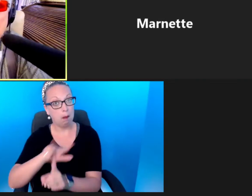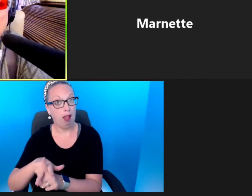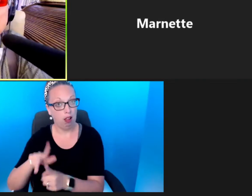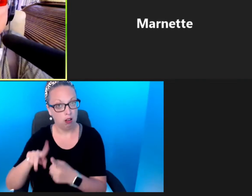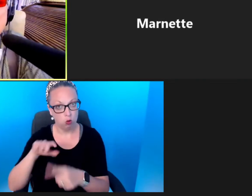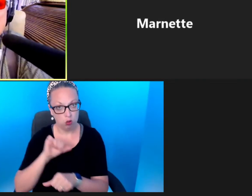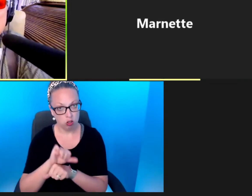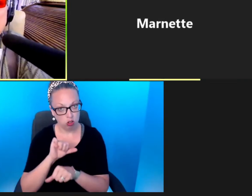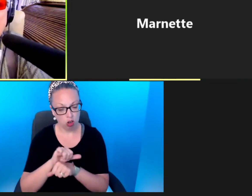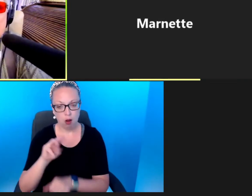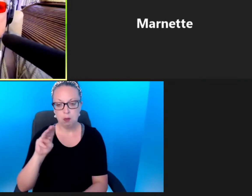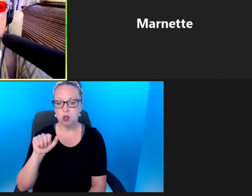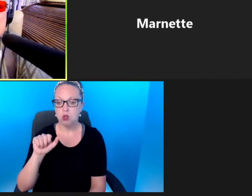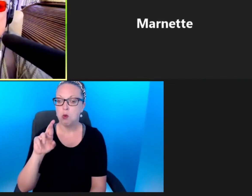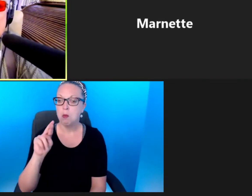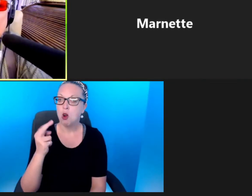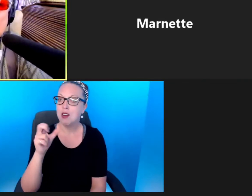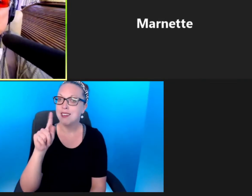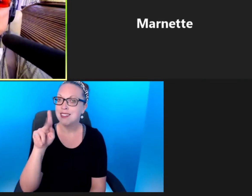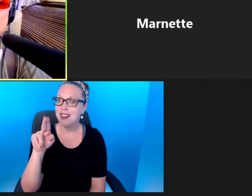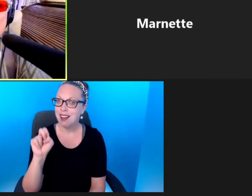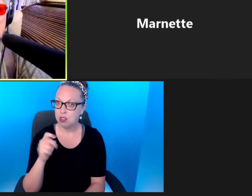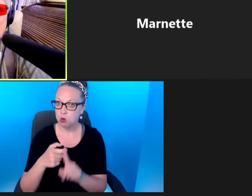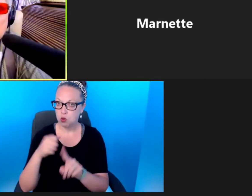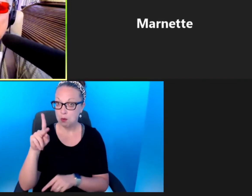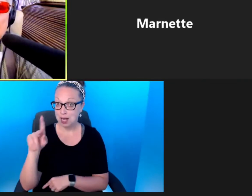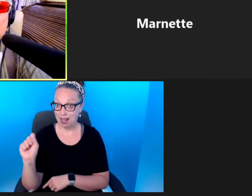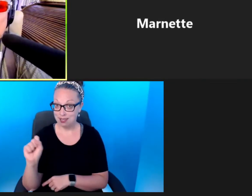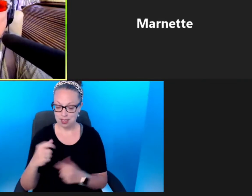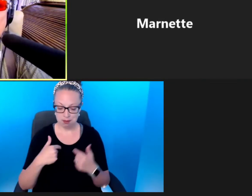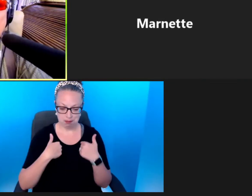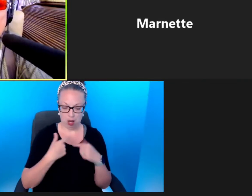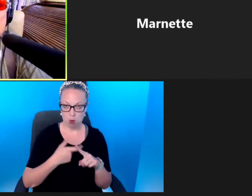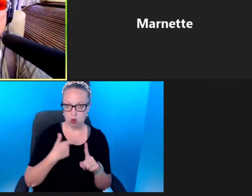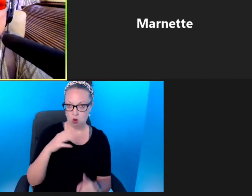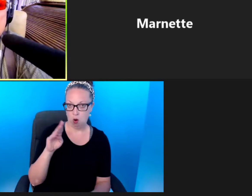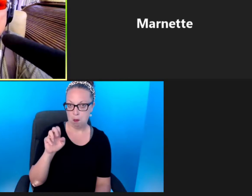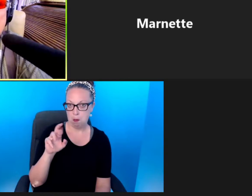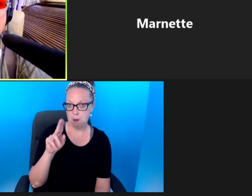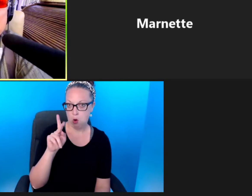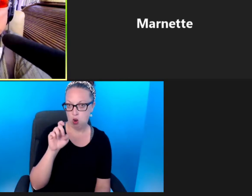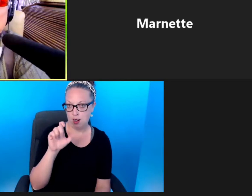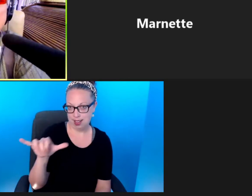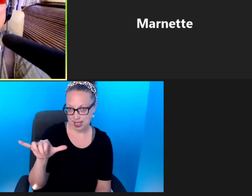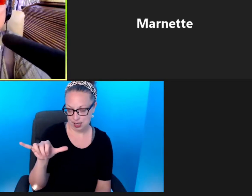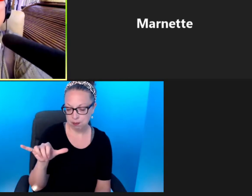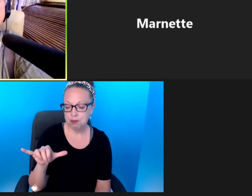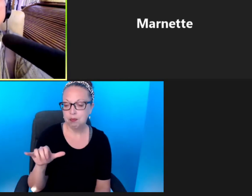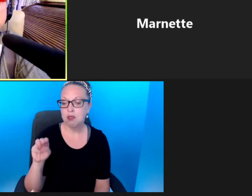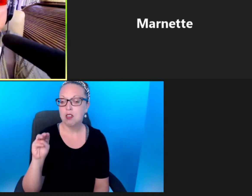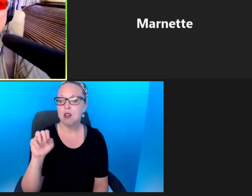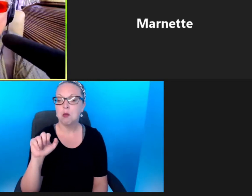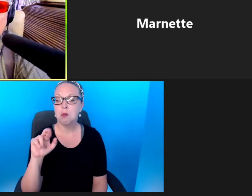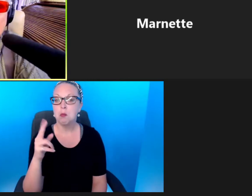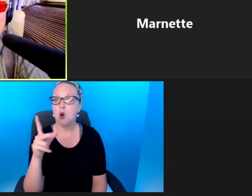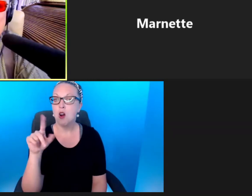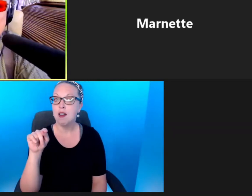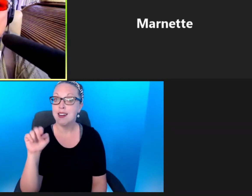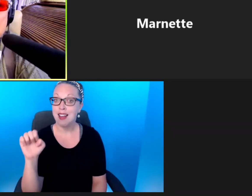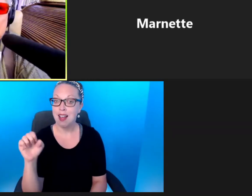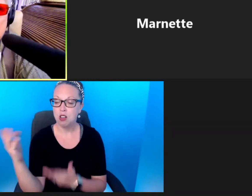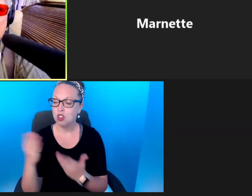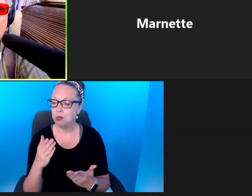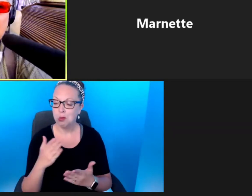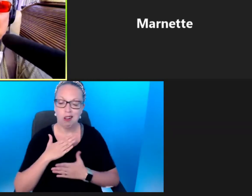So Marnette was from Kansas, I was from Berkeley, and Marnette brought a joy and